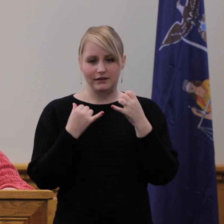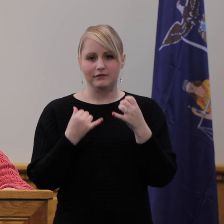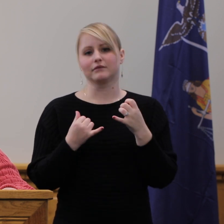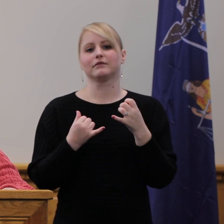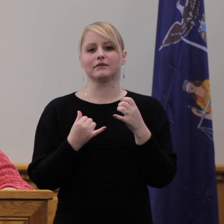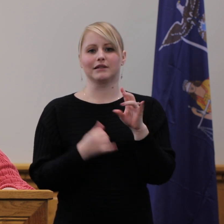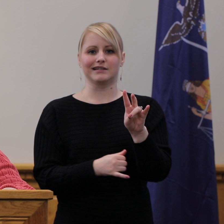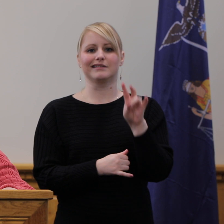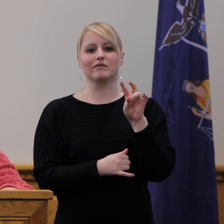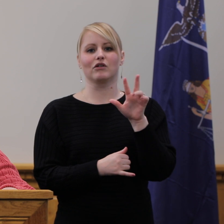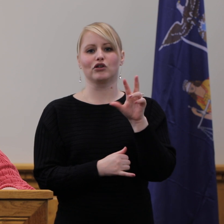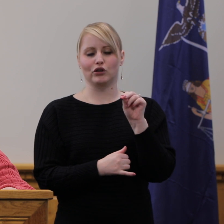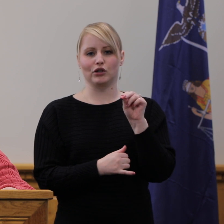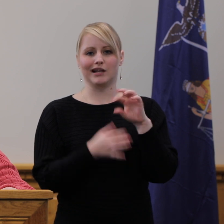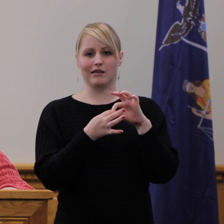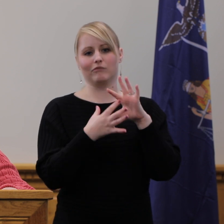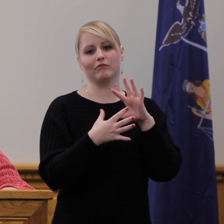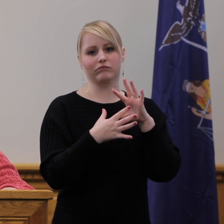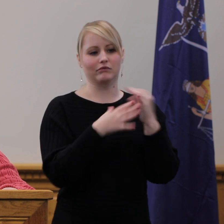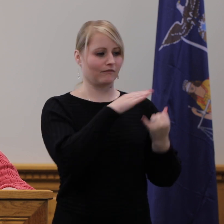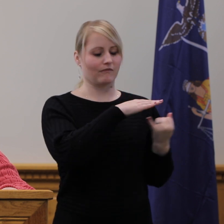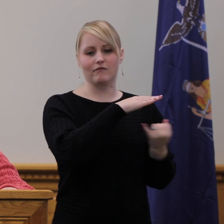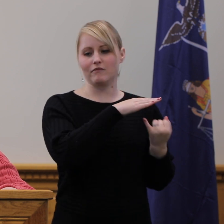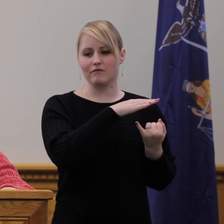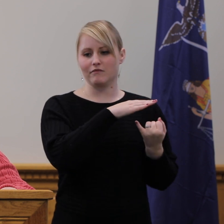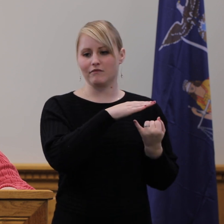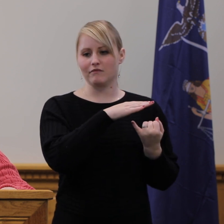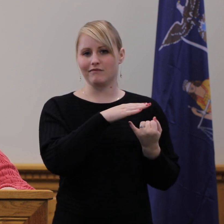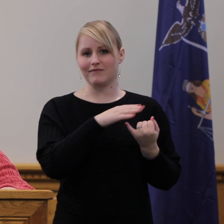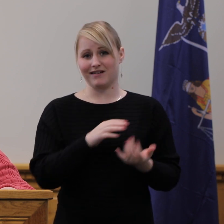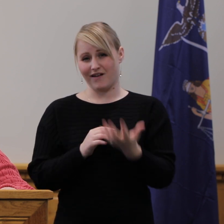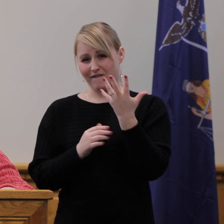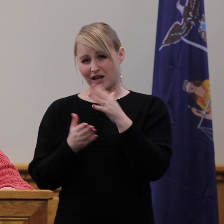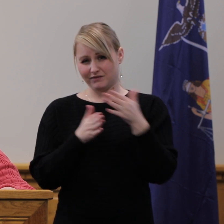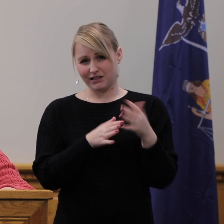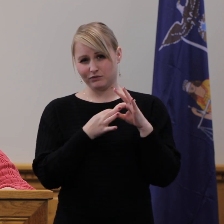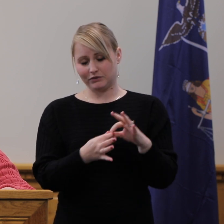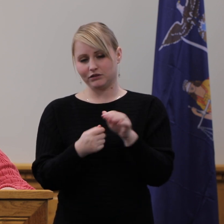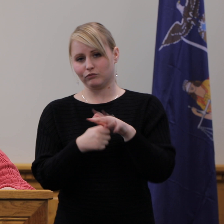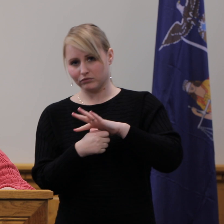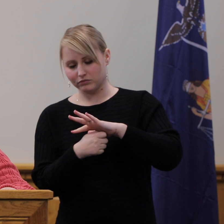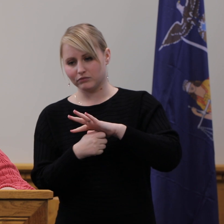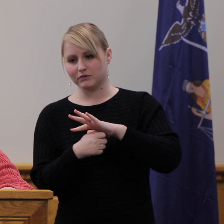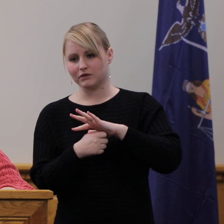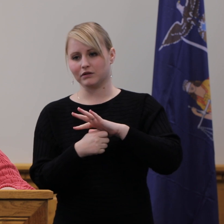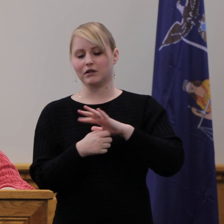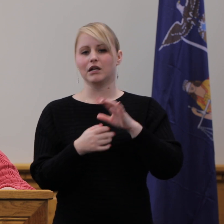730 that have been released from isolation. We have 5 deaths related to COVID. We've